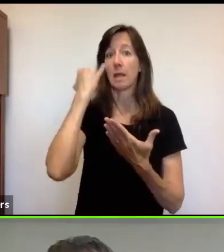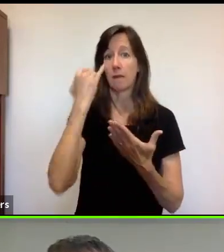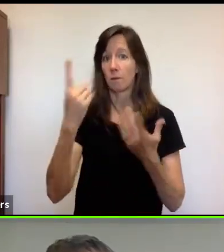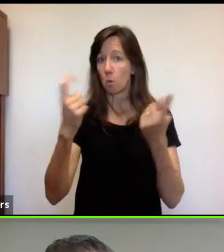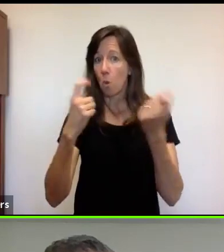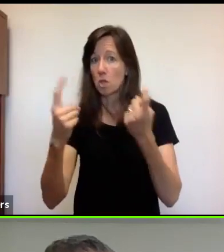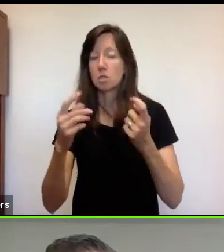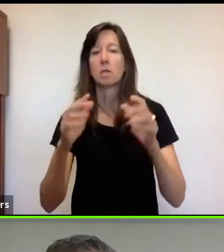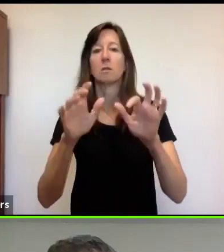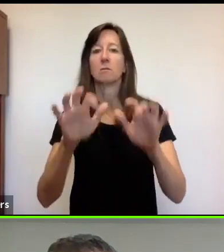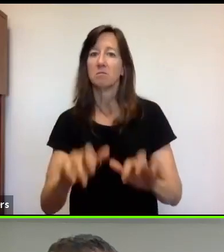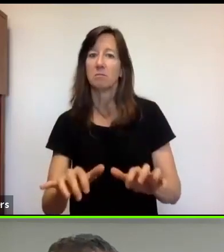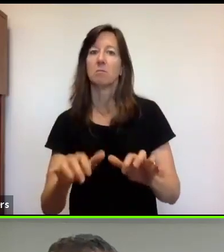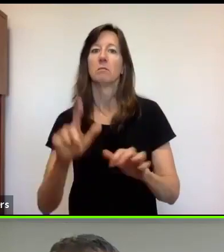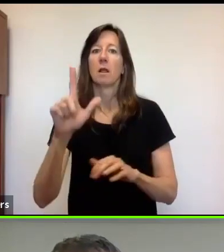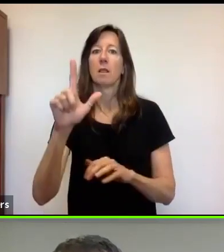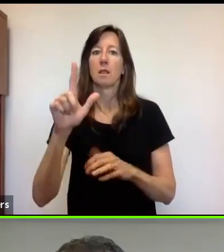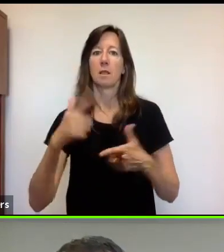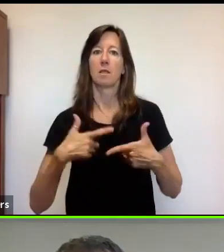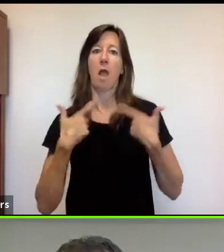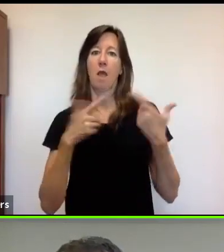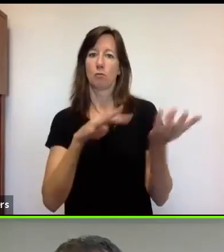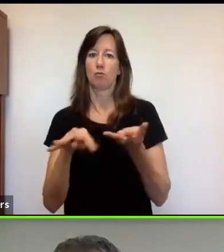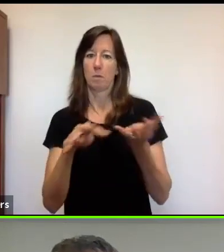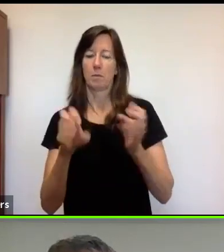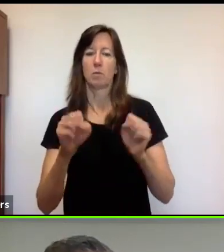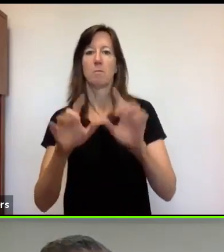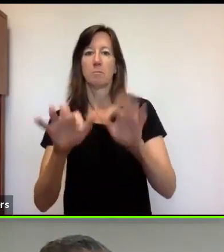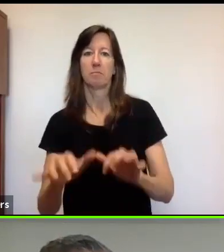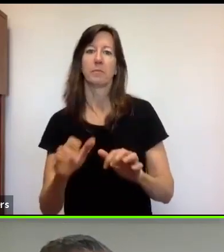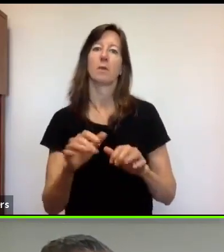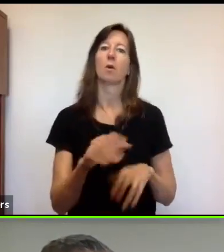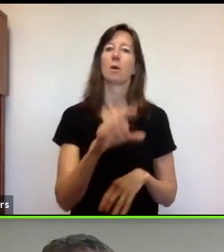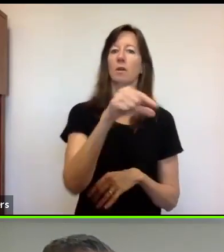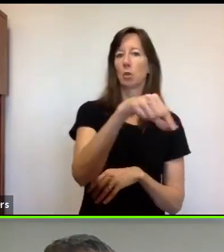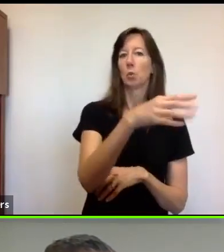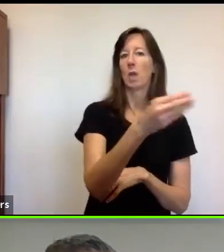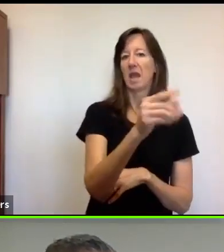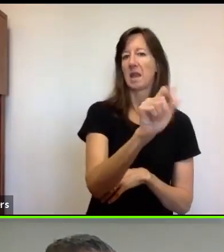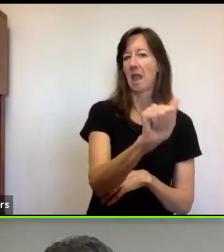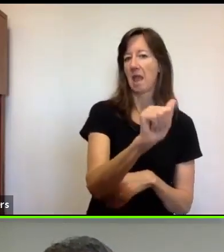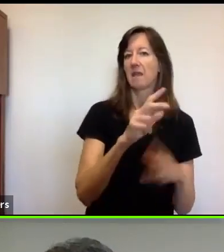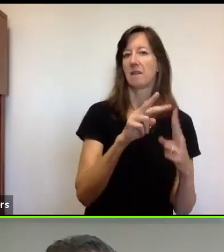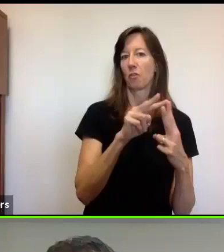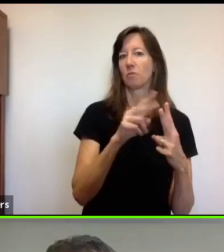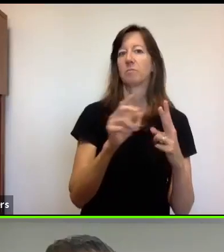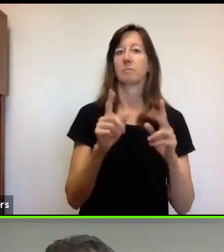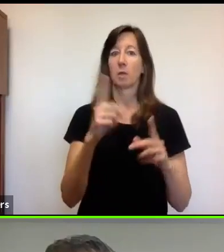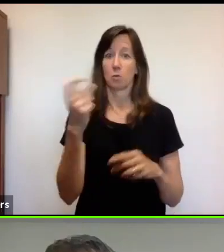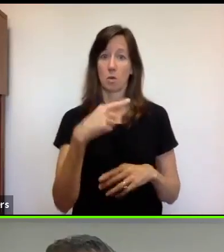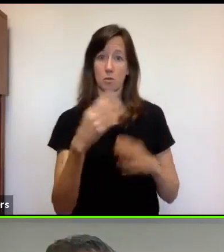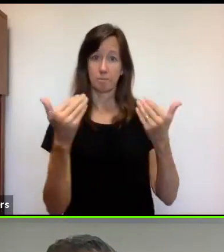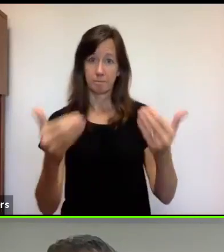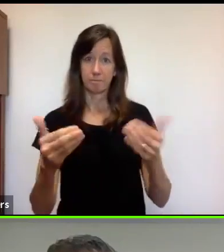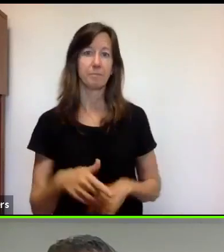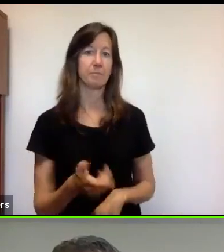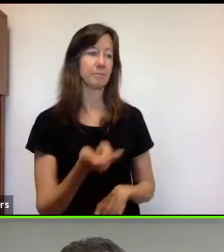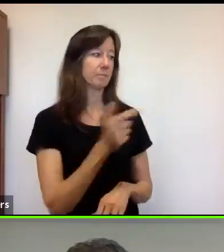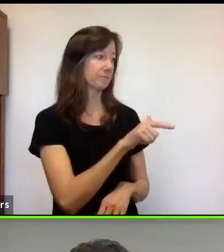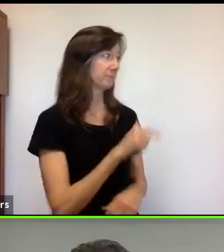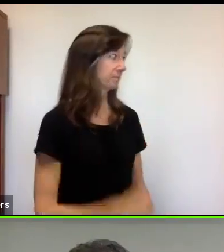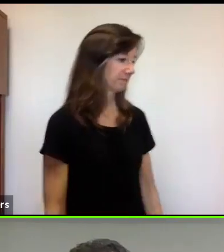stream, or if you're on the Zoom platform, please use the Q&A icon at the bottom of the page. And Brendan, it's all yours.